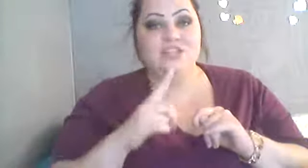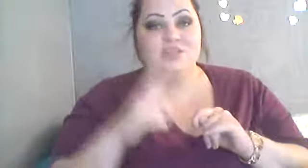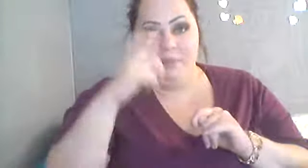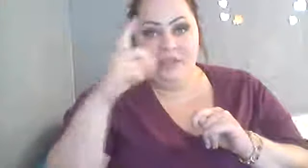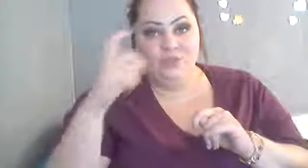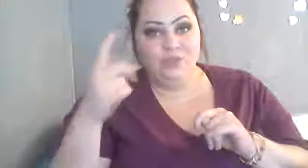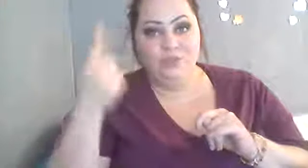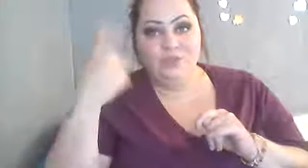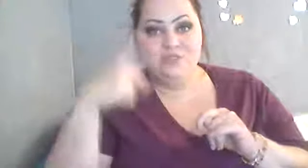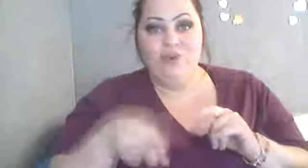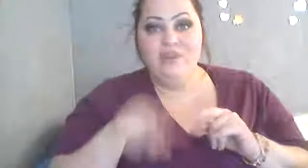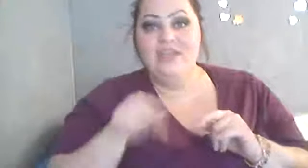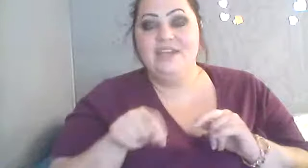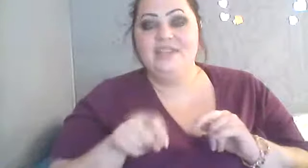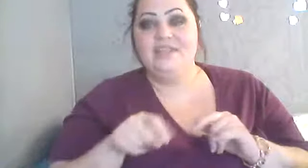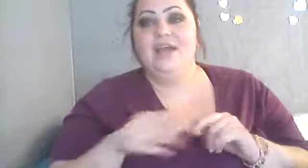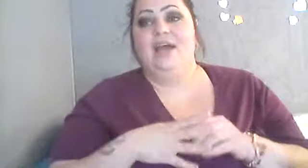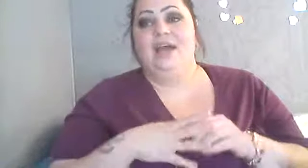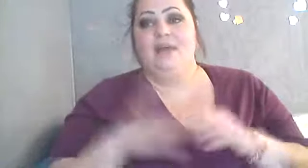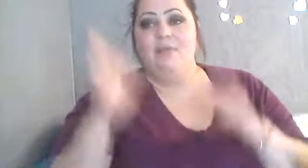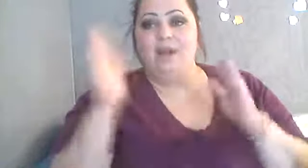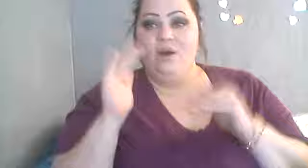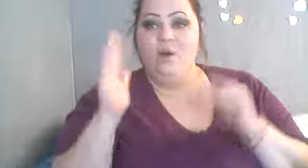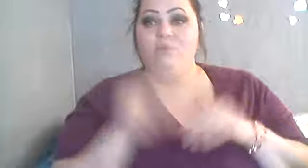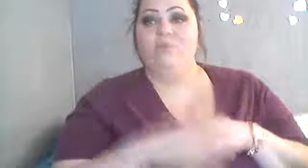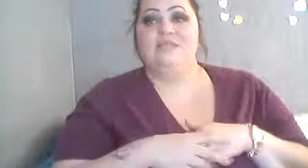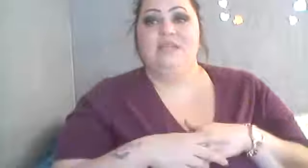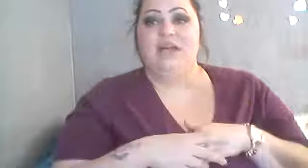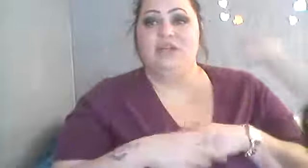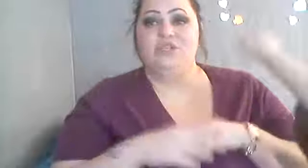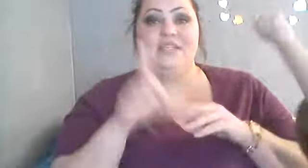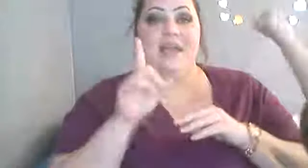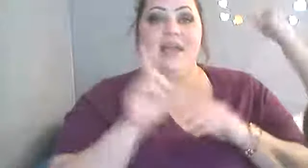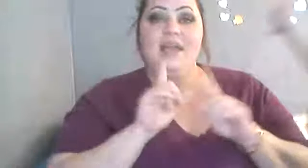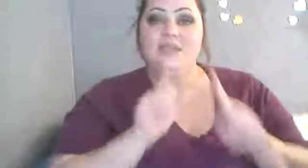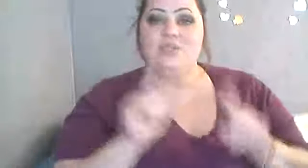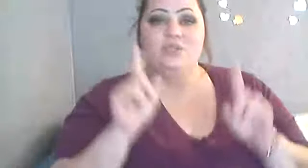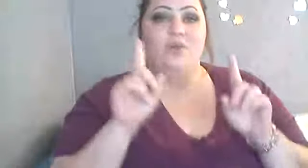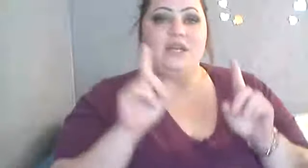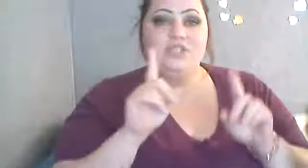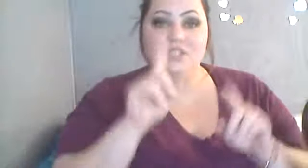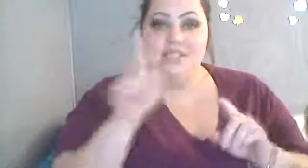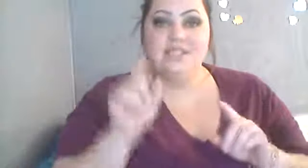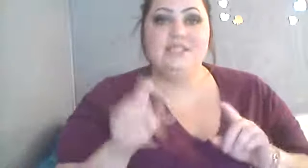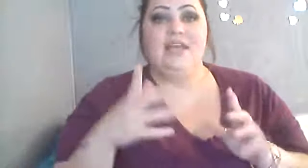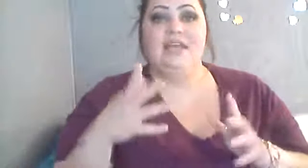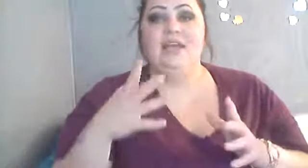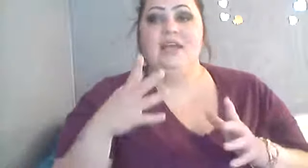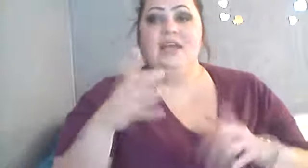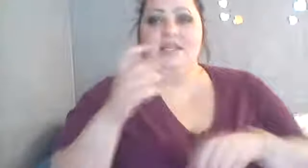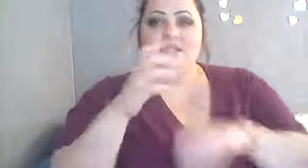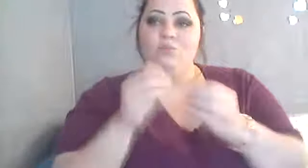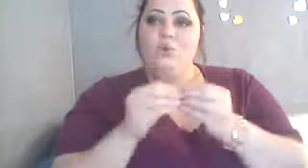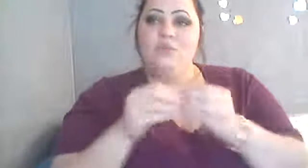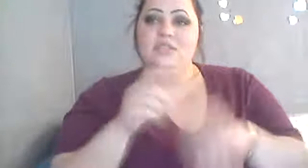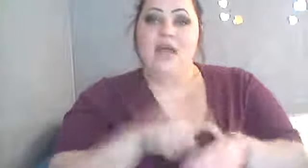what my dream was for this. And my hope was that I could just answer questions and get some more time